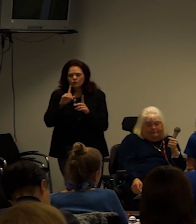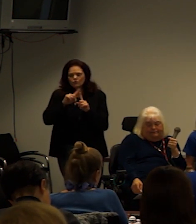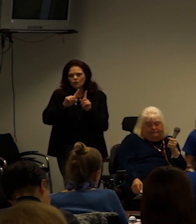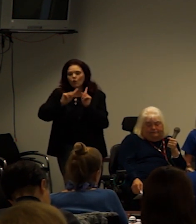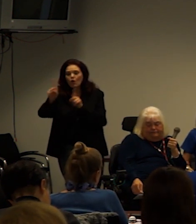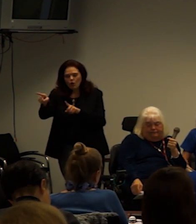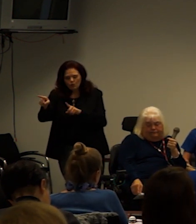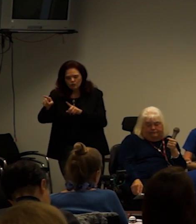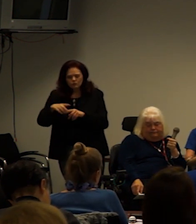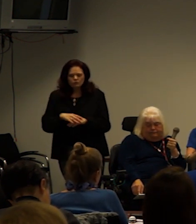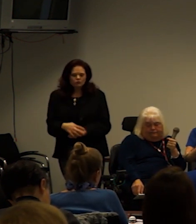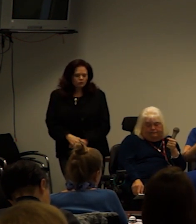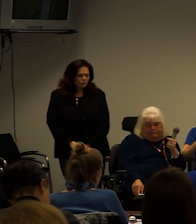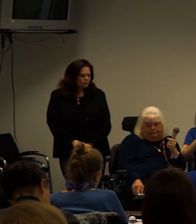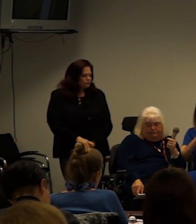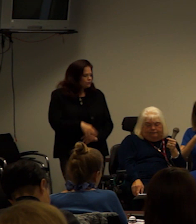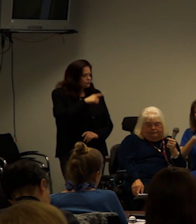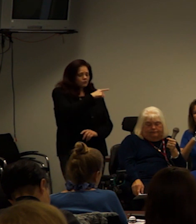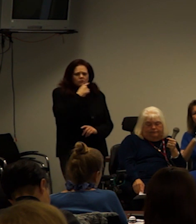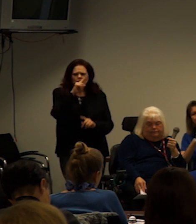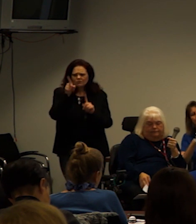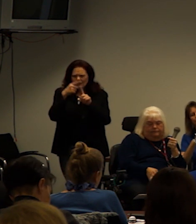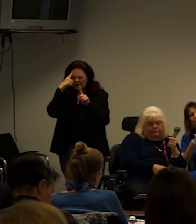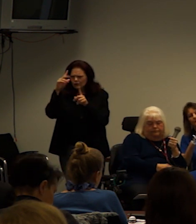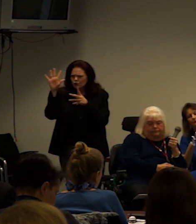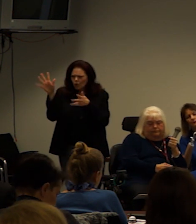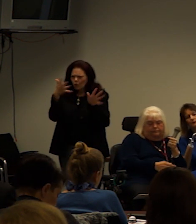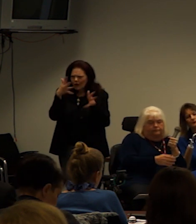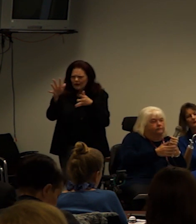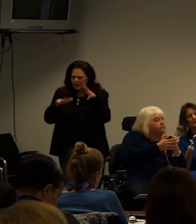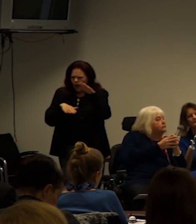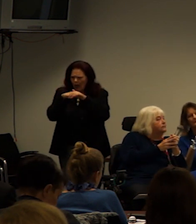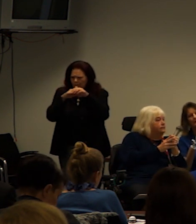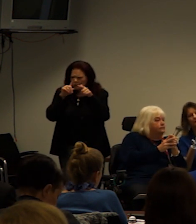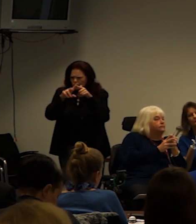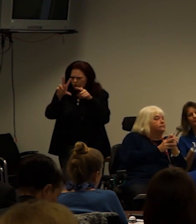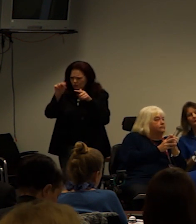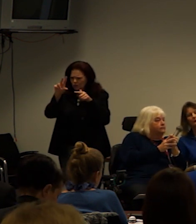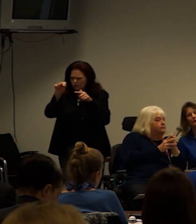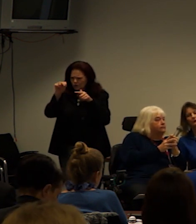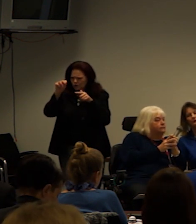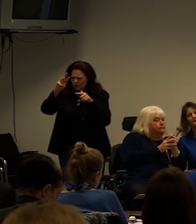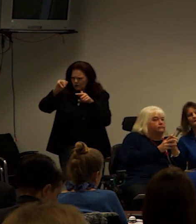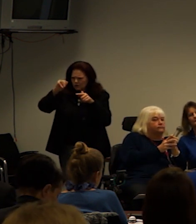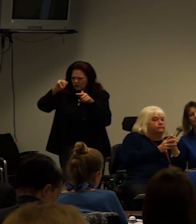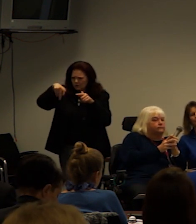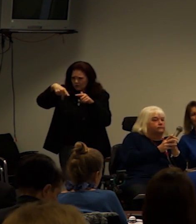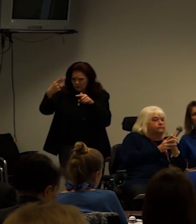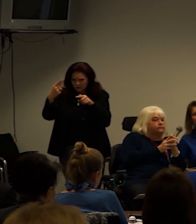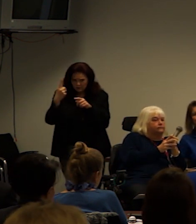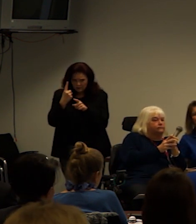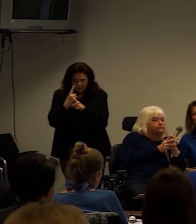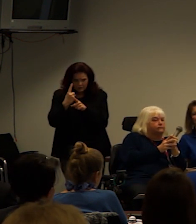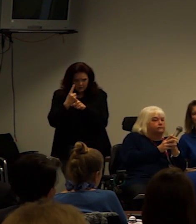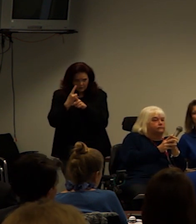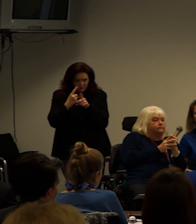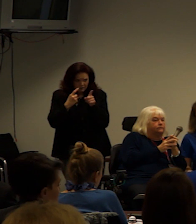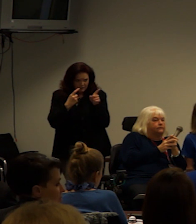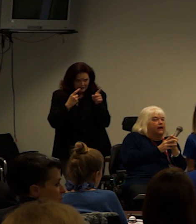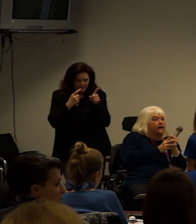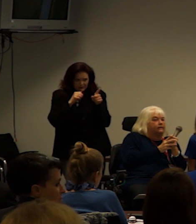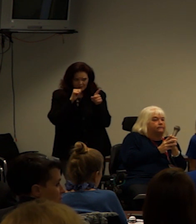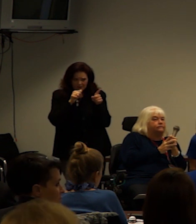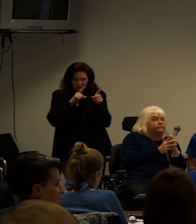ahead. I think that it's when the wind gets to 30 miles an hour. I'm looking at Carlos. To see, do you know the answer to that,